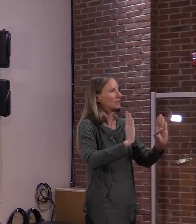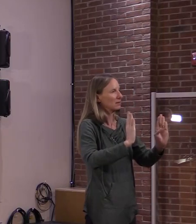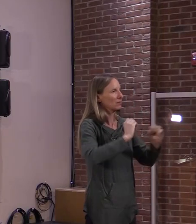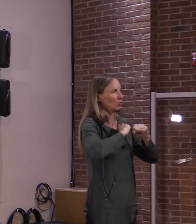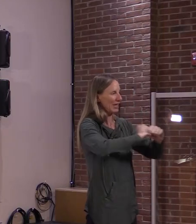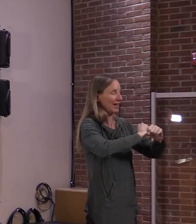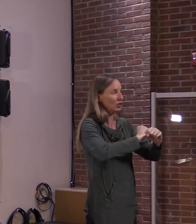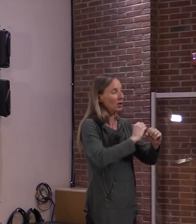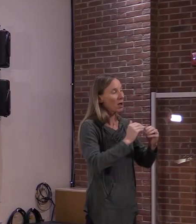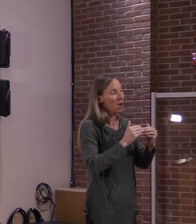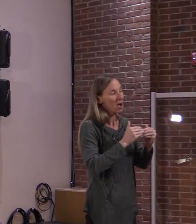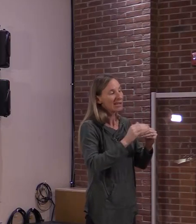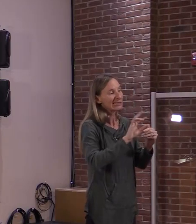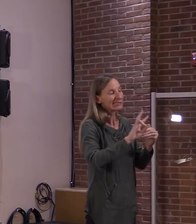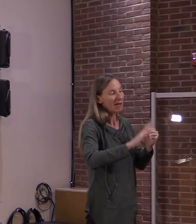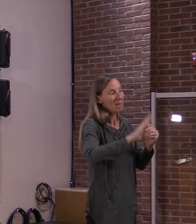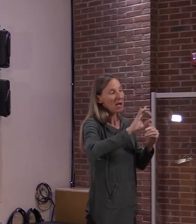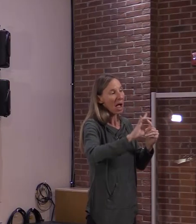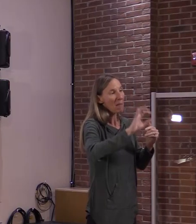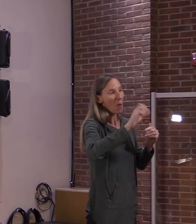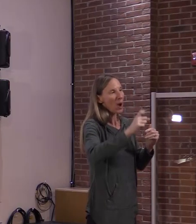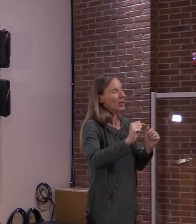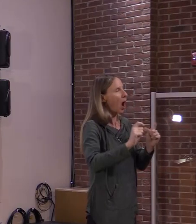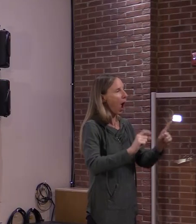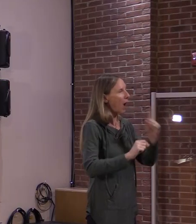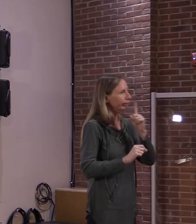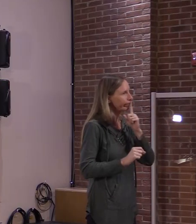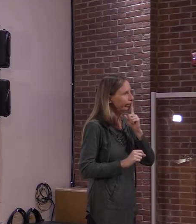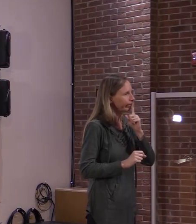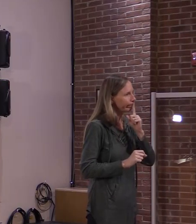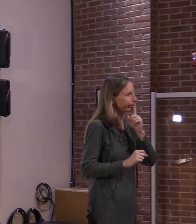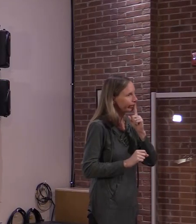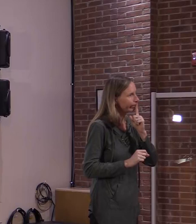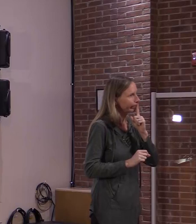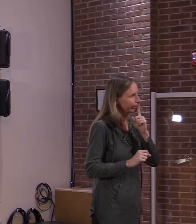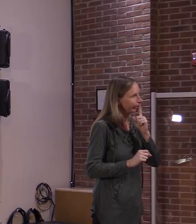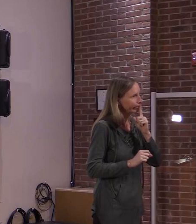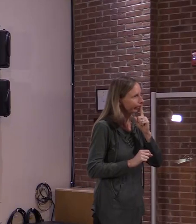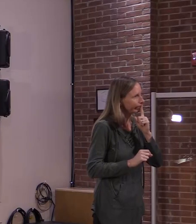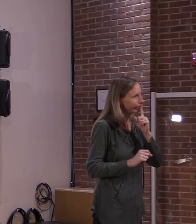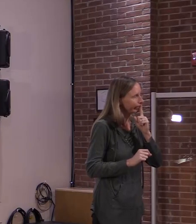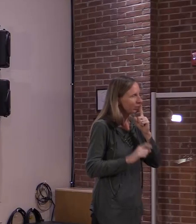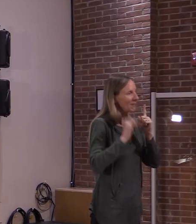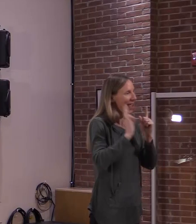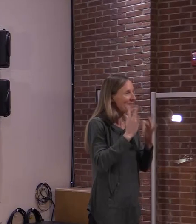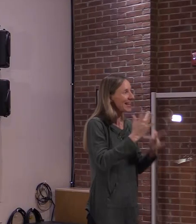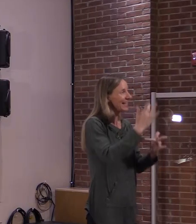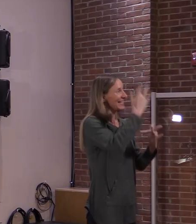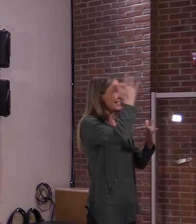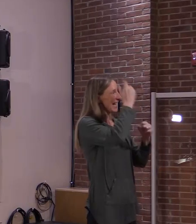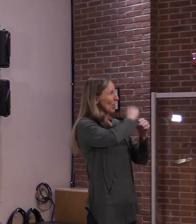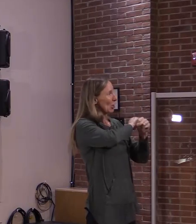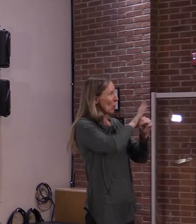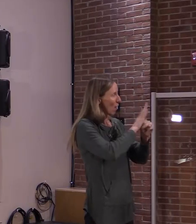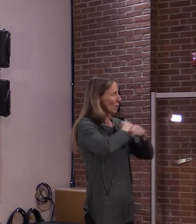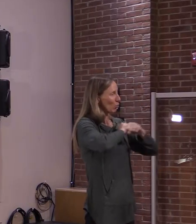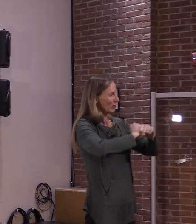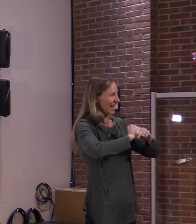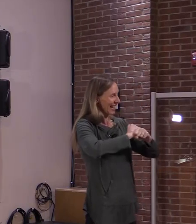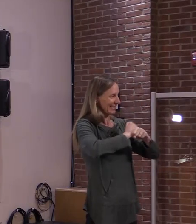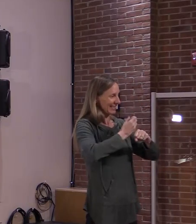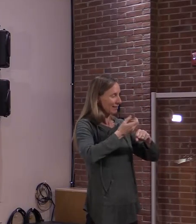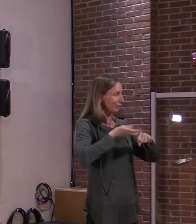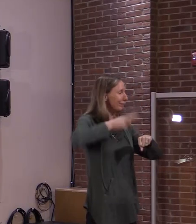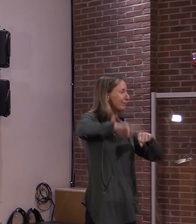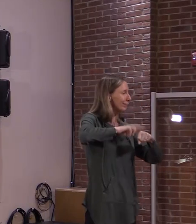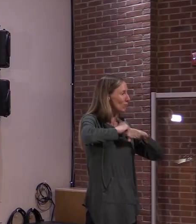not going that much further than that from immunity produced by having had the infection. When it comes